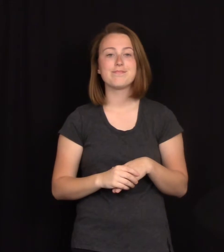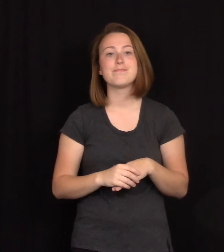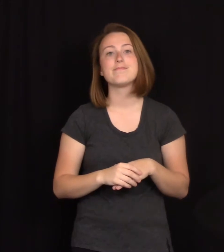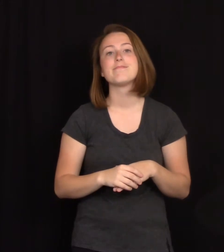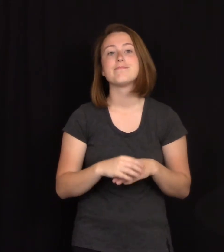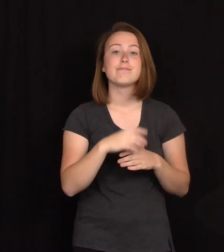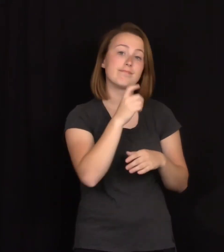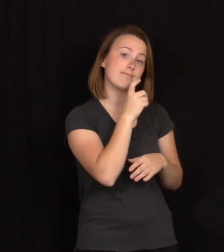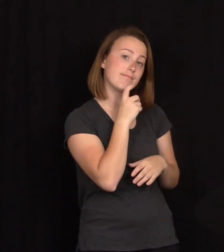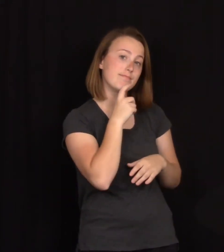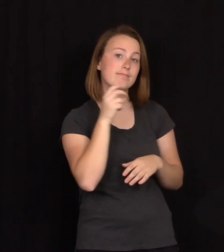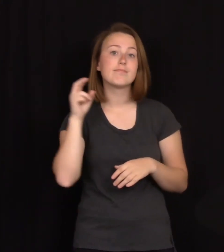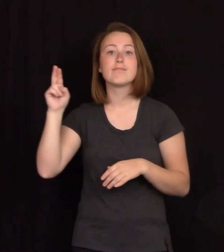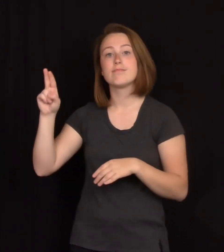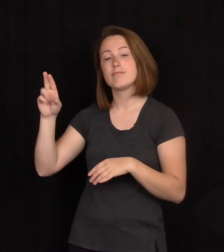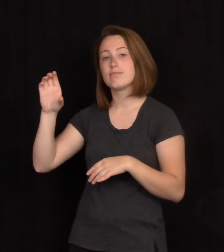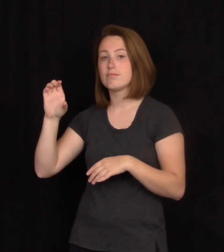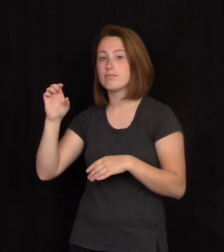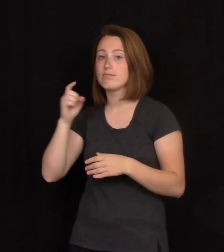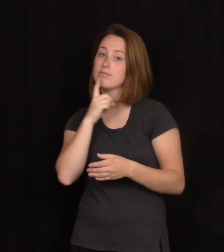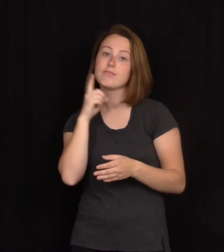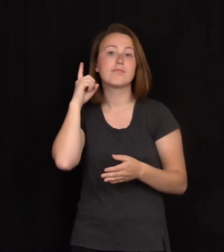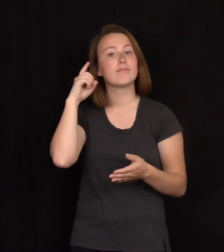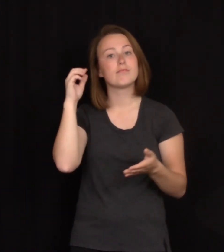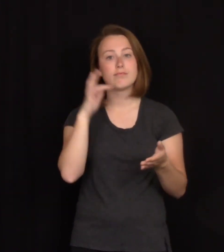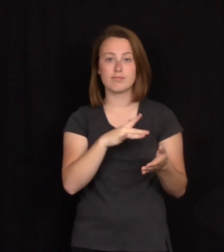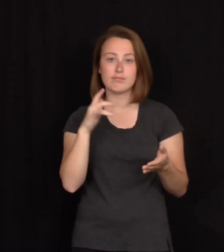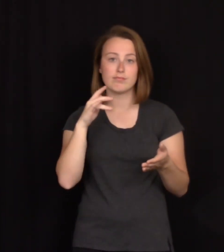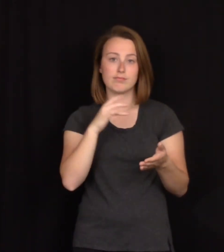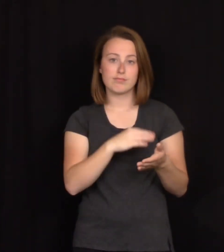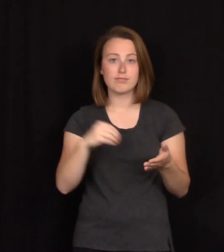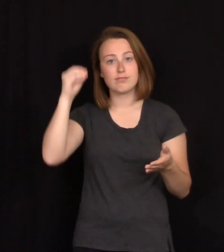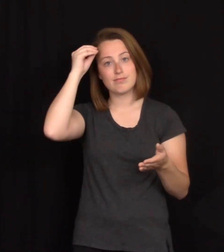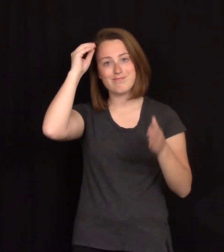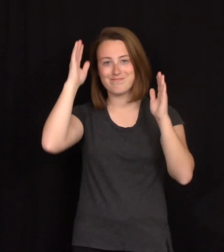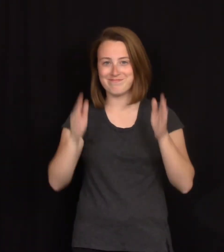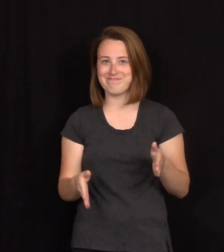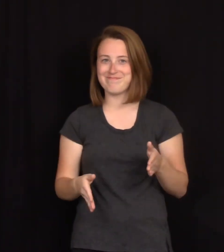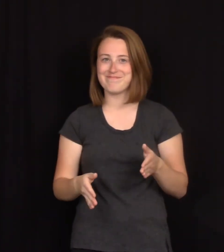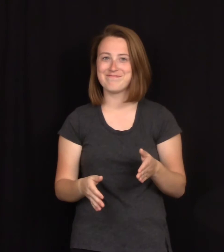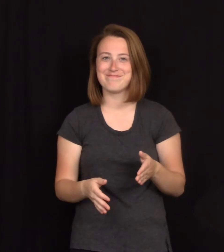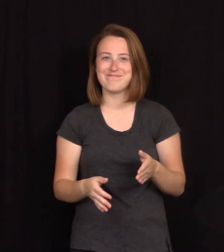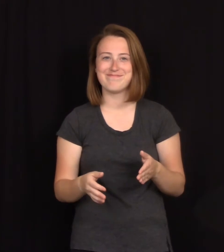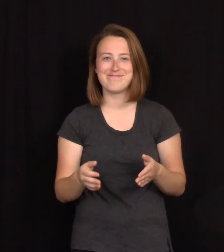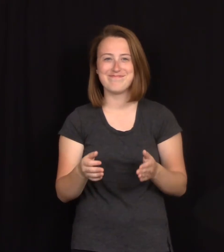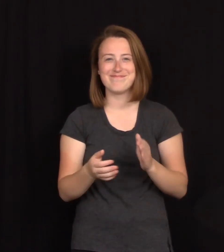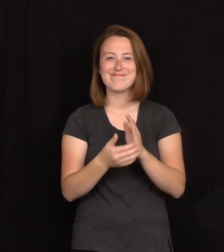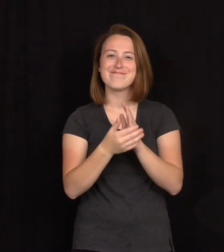at Xavier and the University of Cincinnati for deaf students in particular.